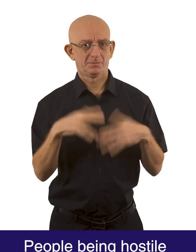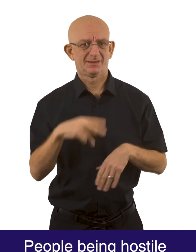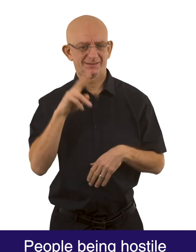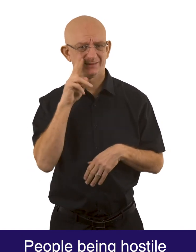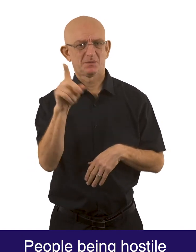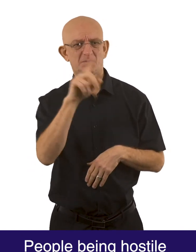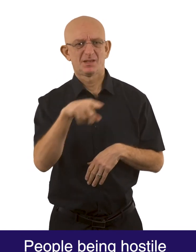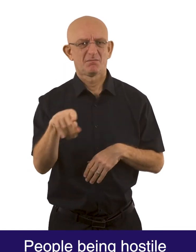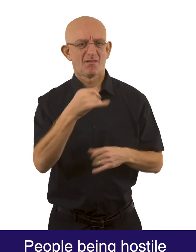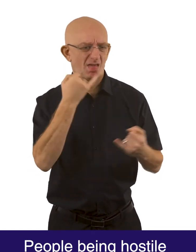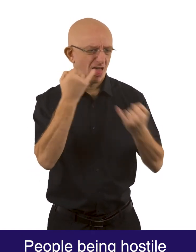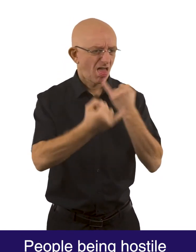People being hostile.